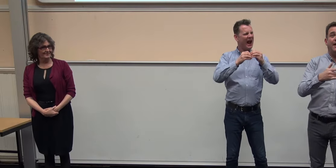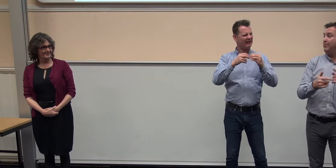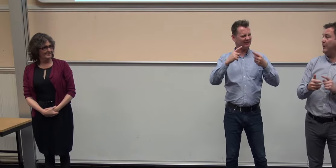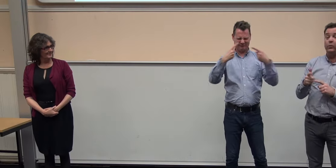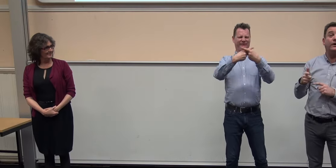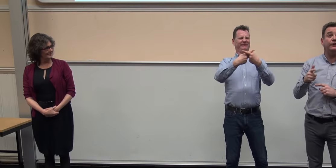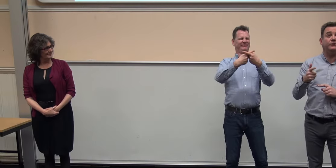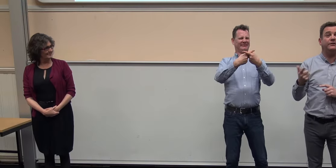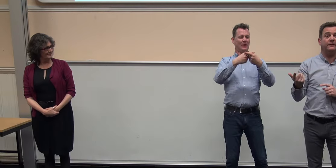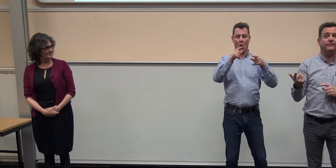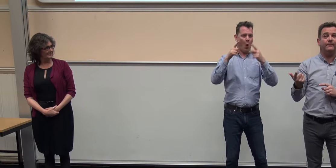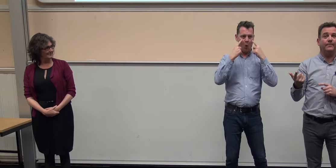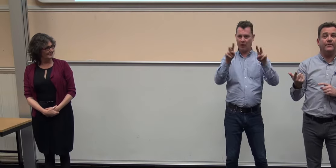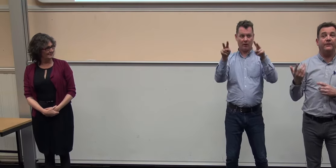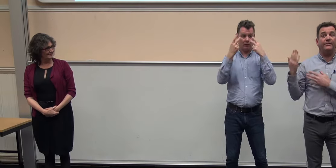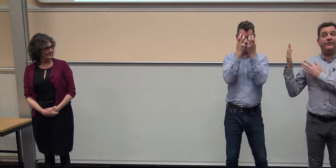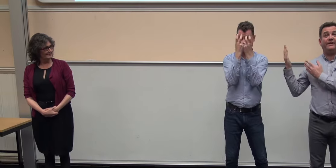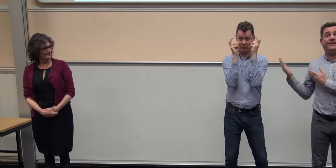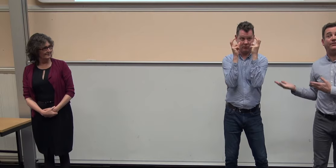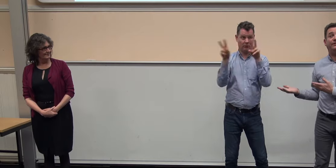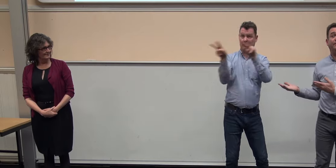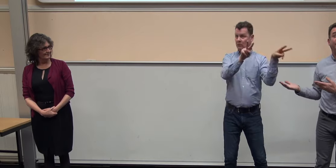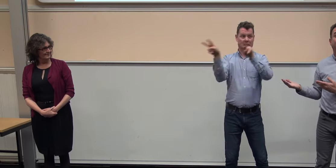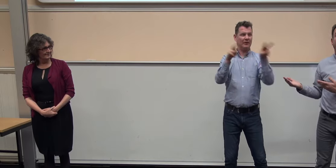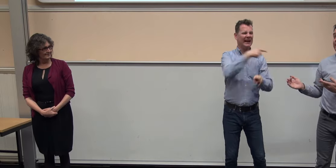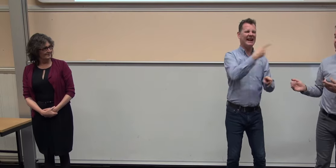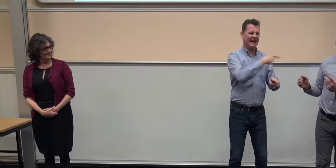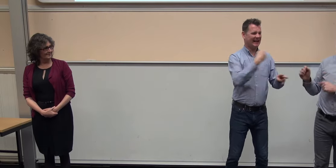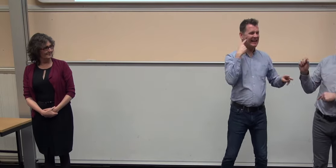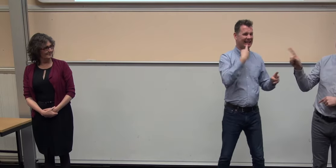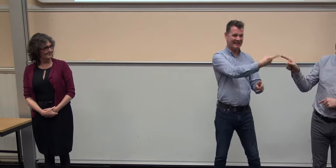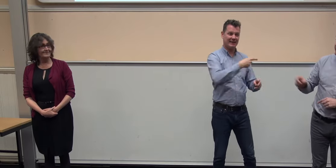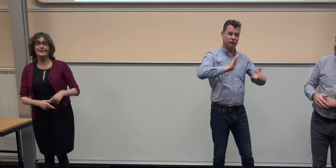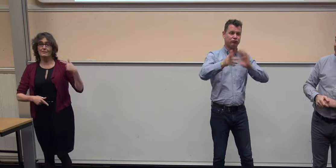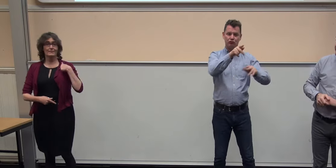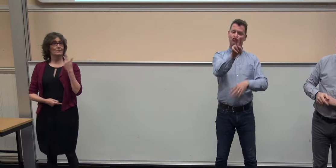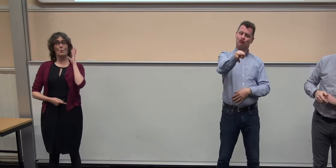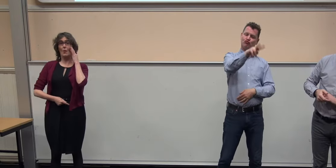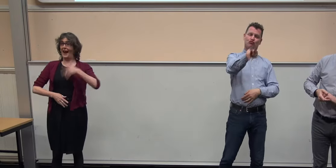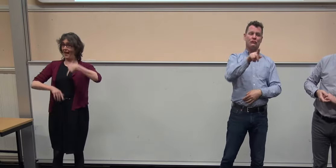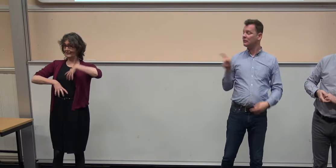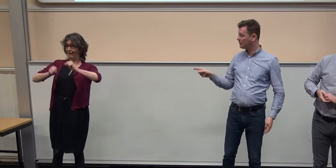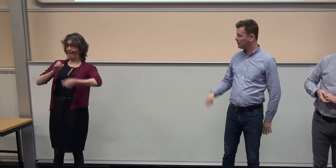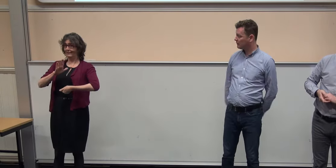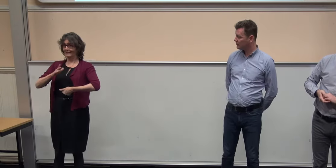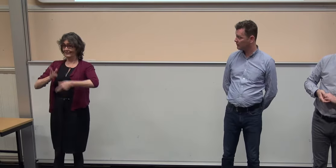issues about where you're looking. This is me, but when Marion interprets,